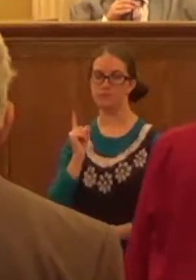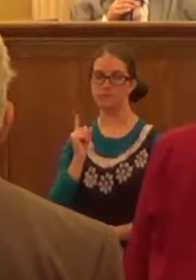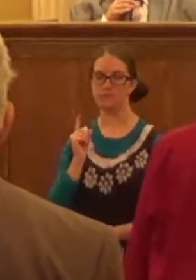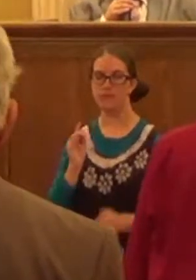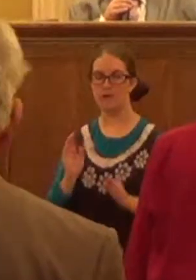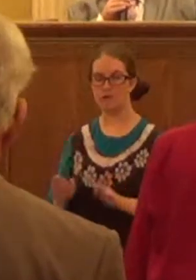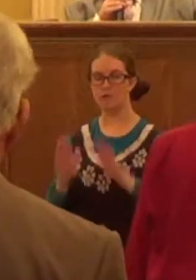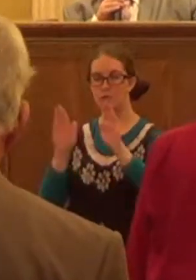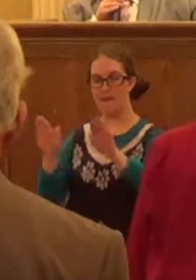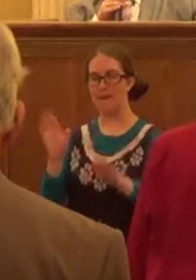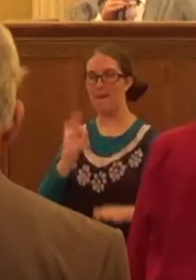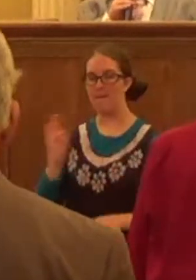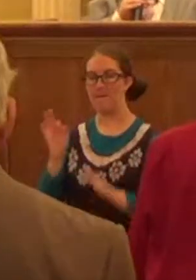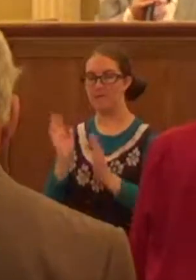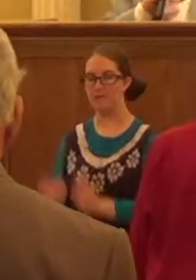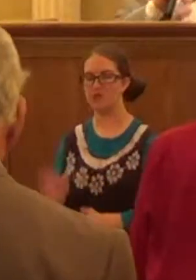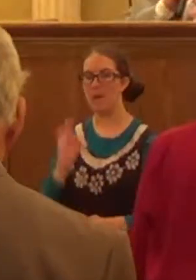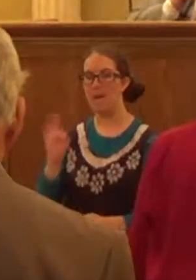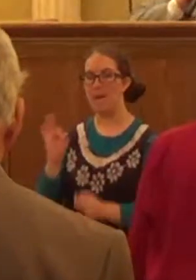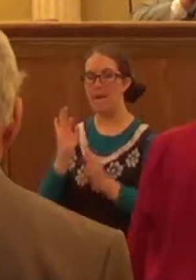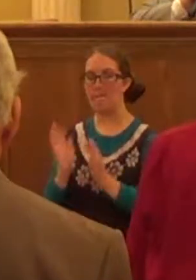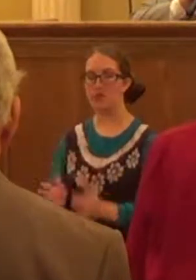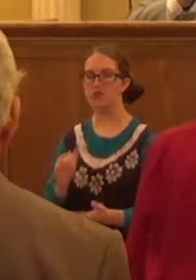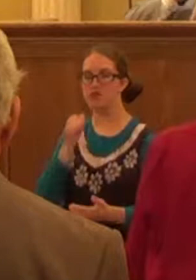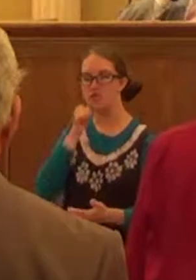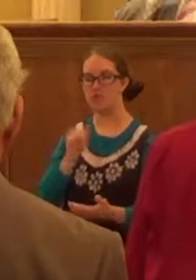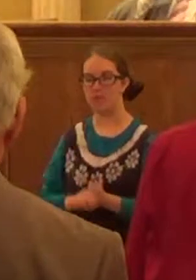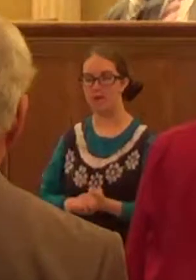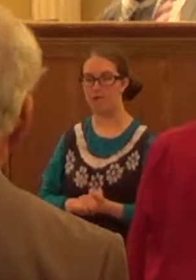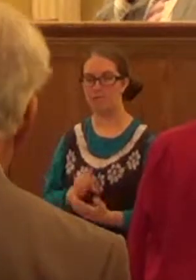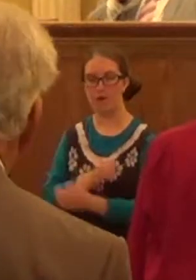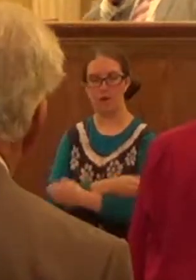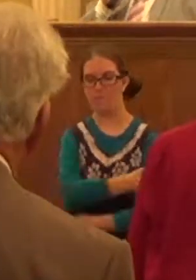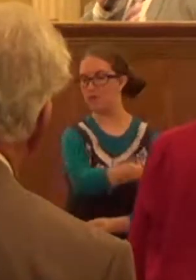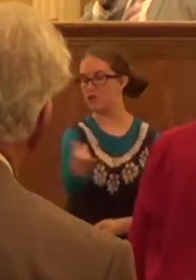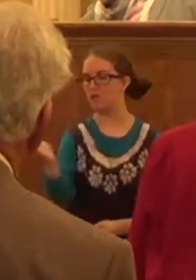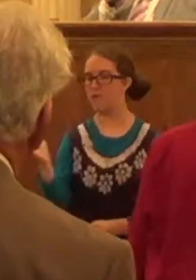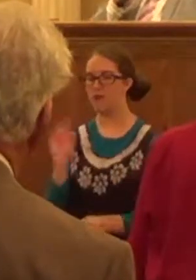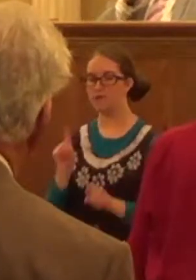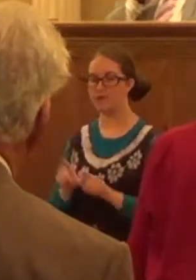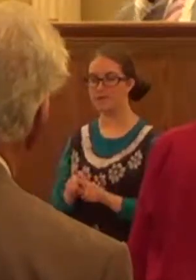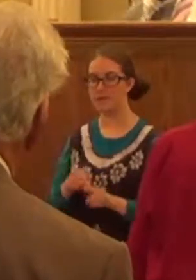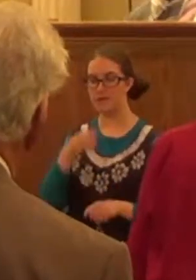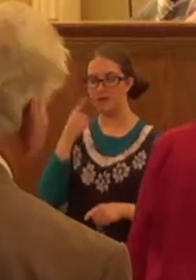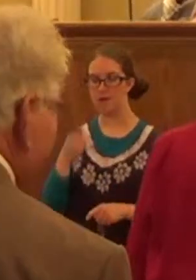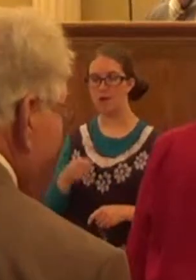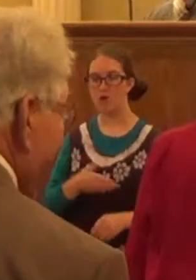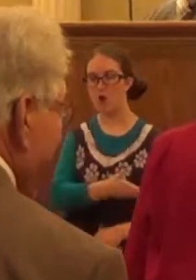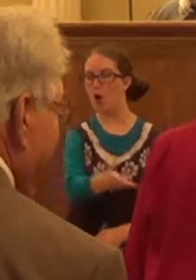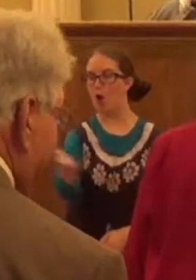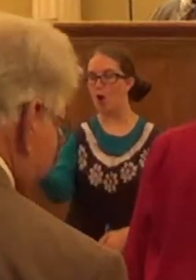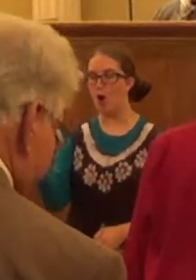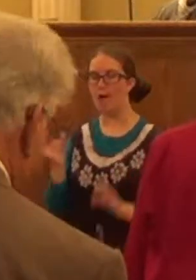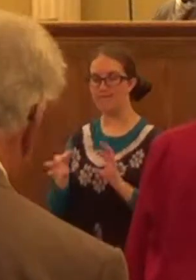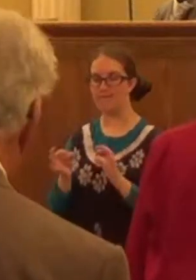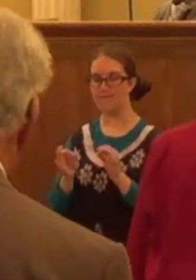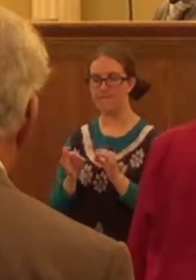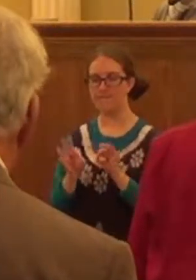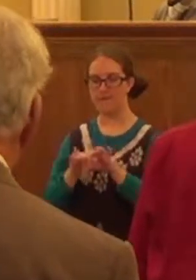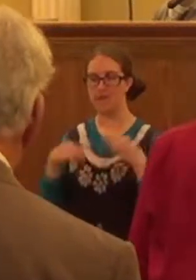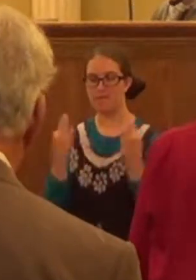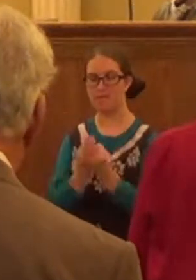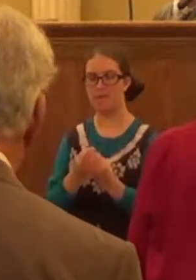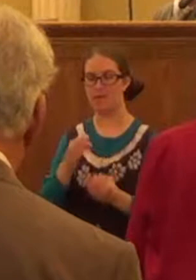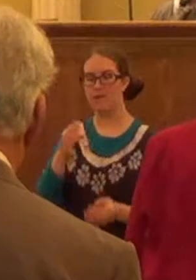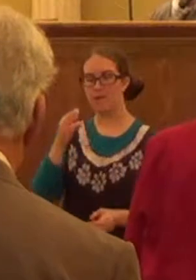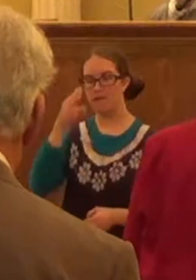Great pastor, pastor's wife. We love each and every one of you. And like we say, y'all are our family. And brother and sister Driscoll